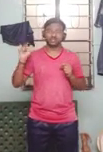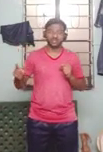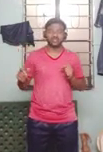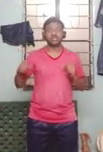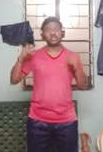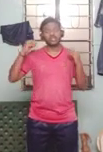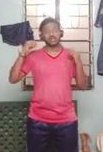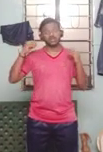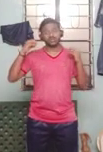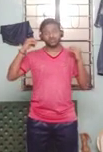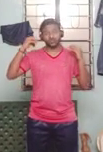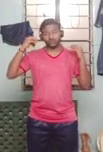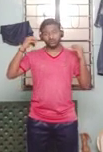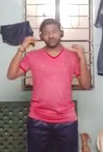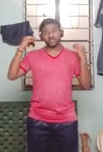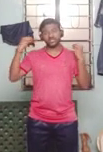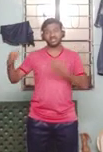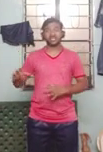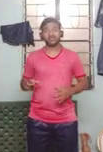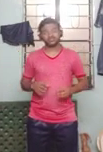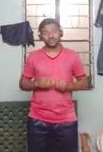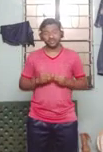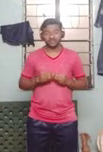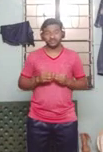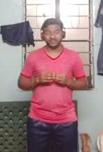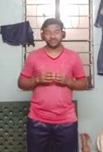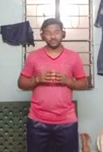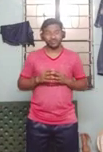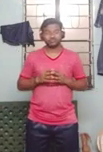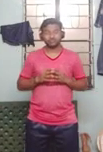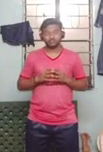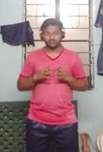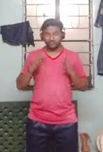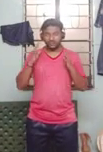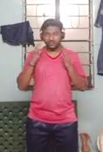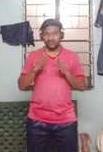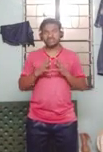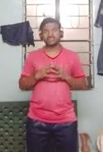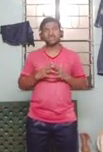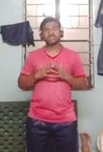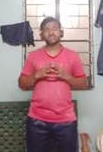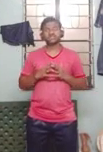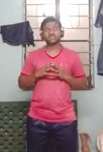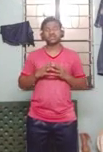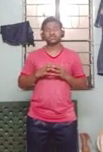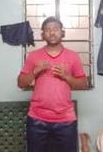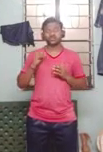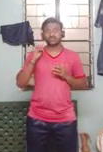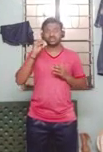location for a certain time of period. So this is this is why we are using a